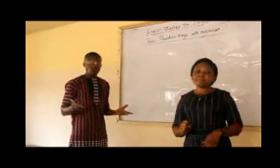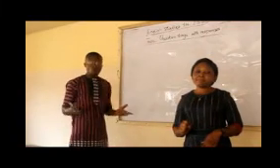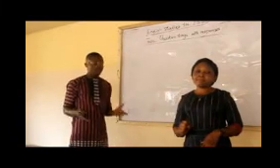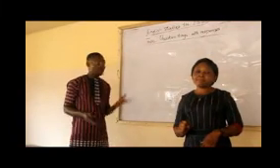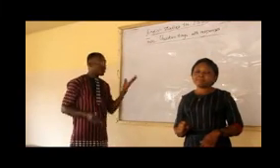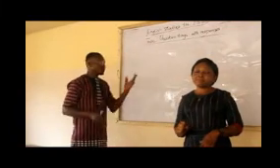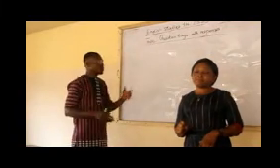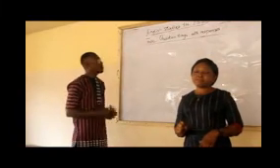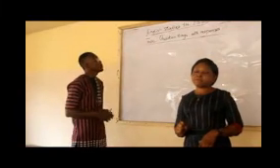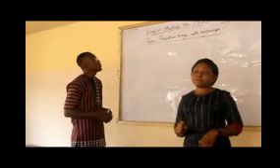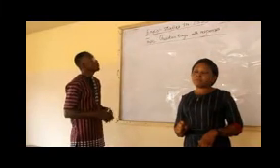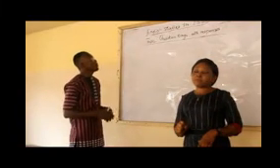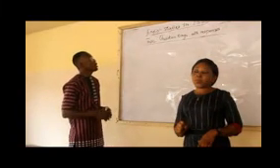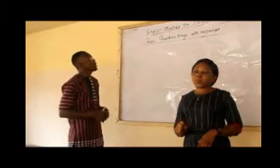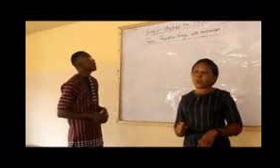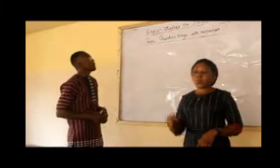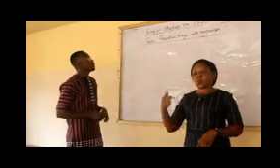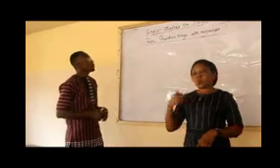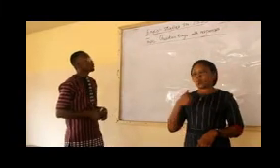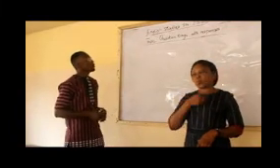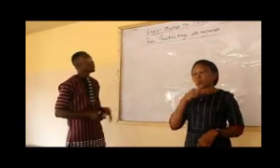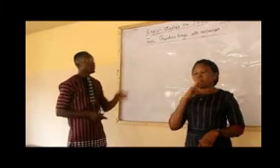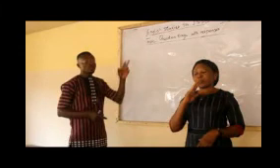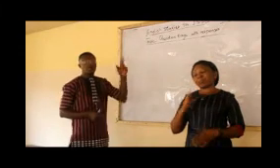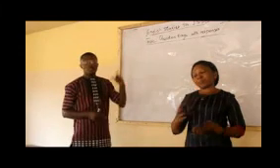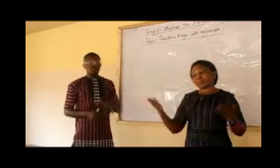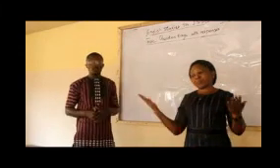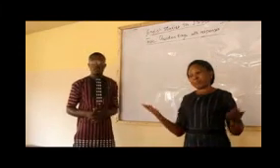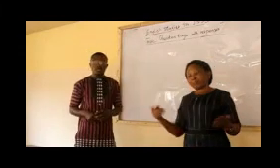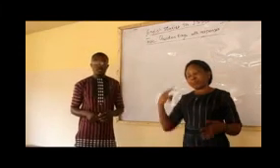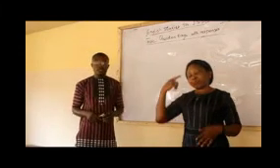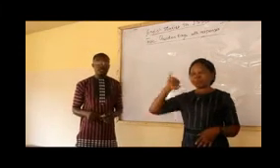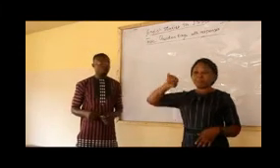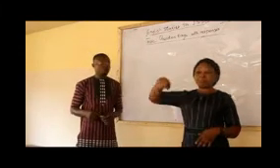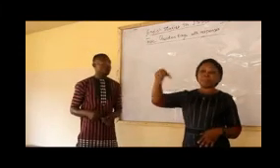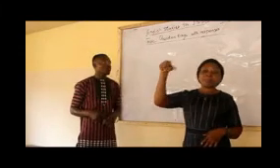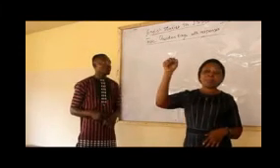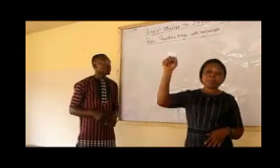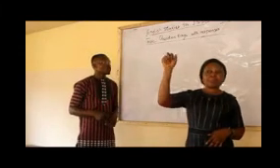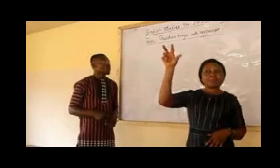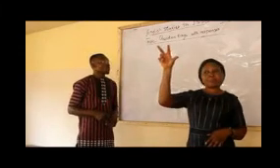Once more, we are here for the S3 students.